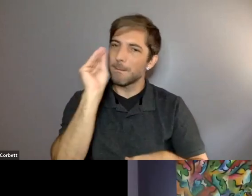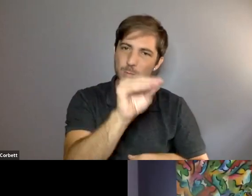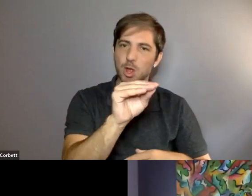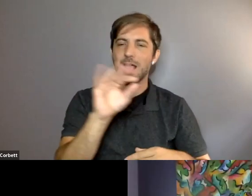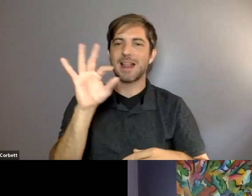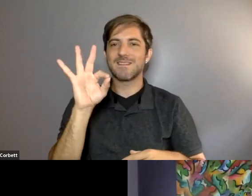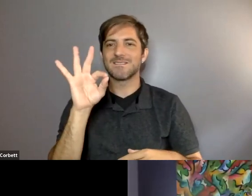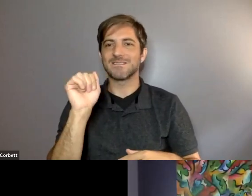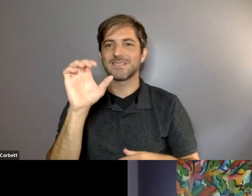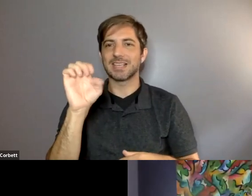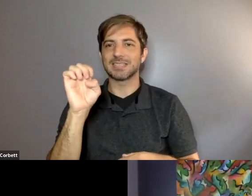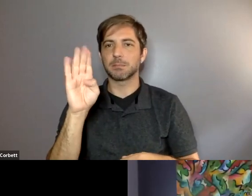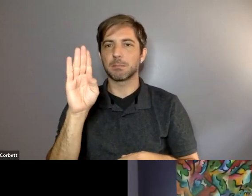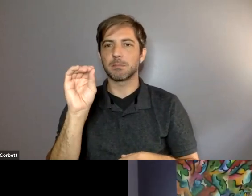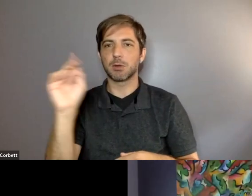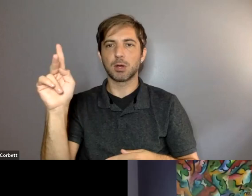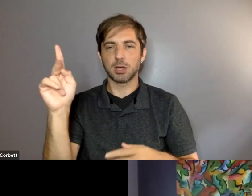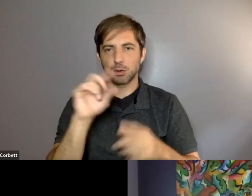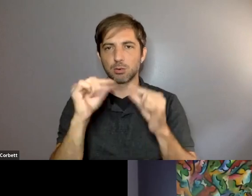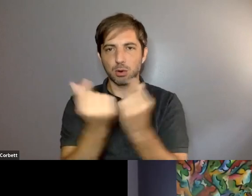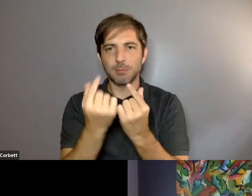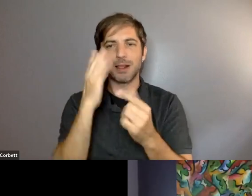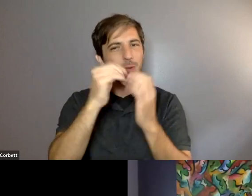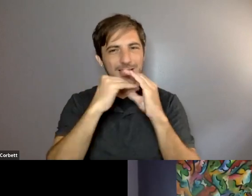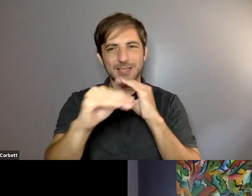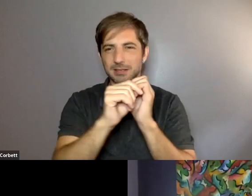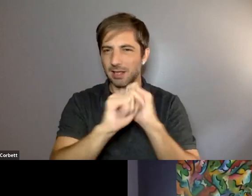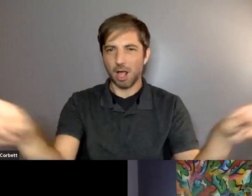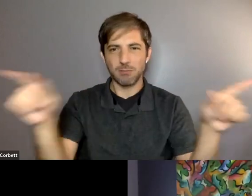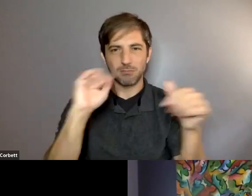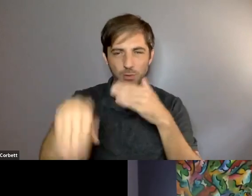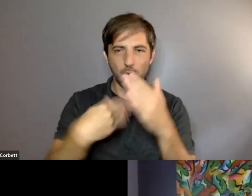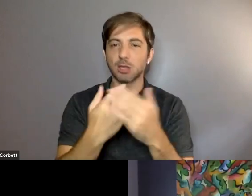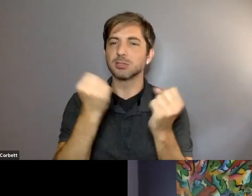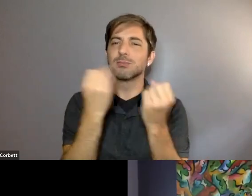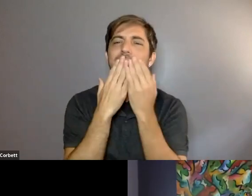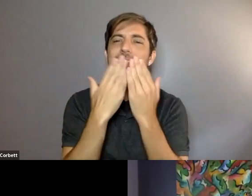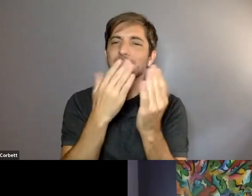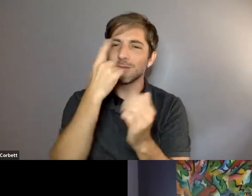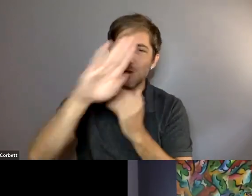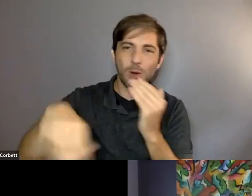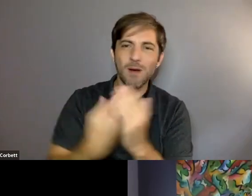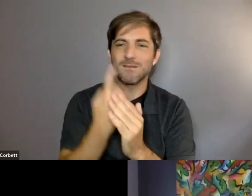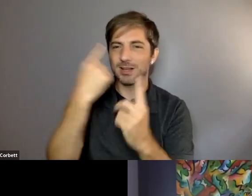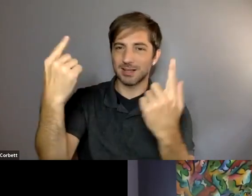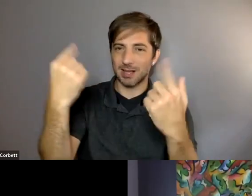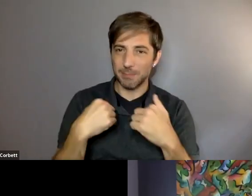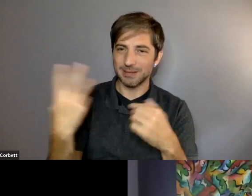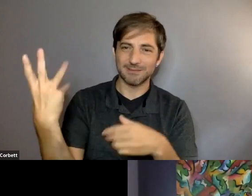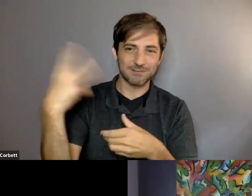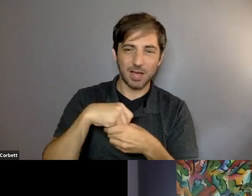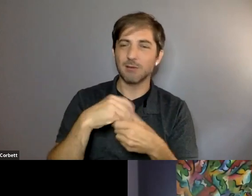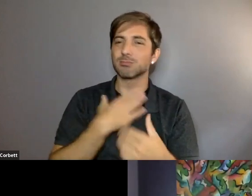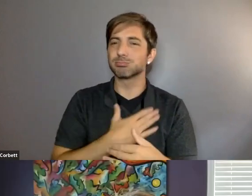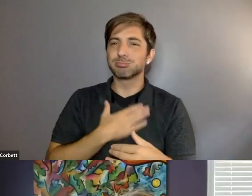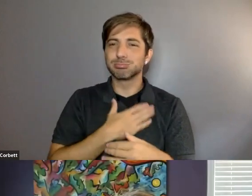I will email you everything also, everyone. So thanks, everyone, for coming. And we really